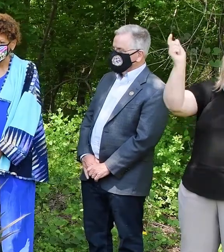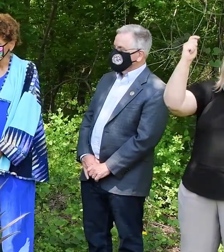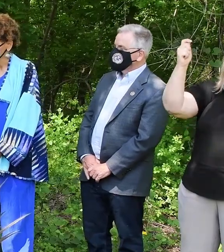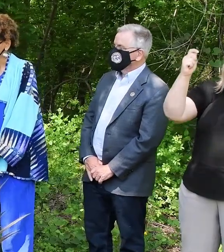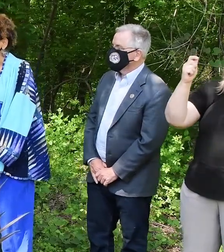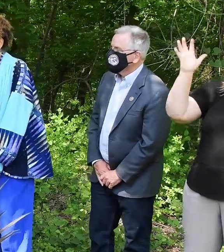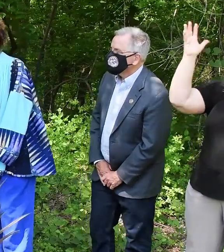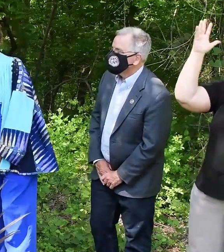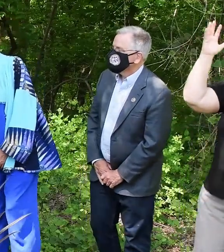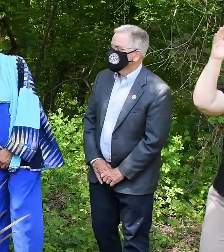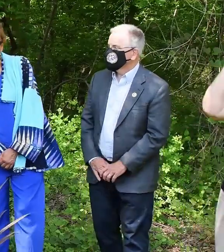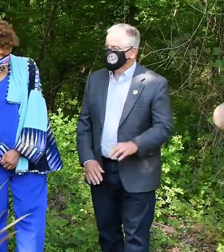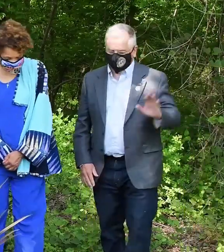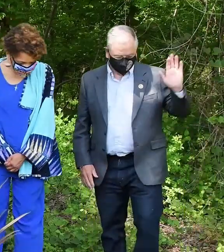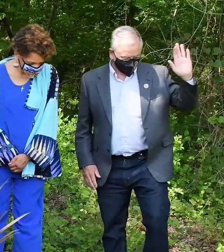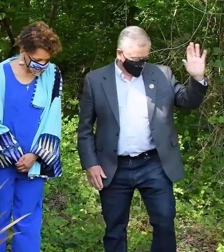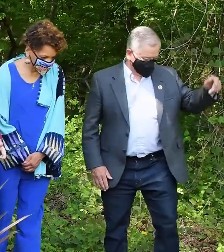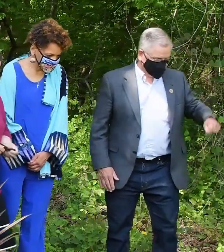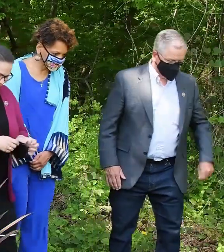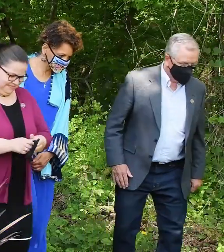celebration. Thanks.